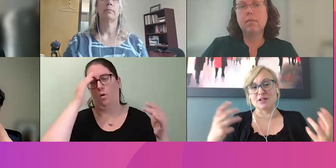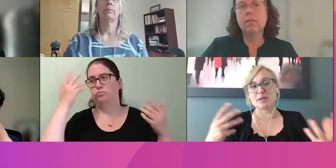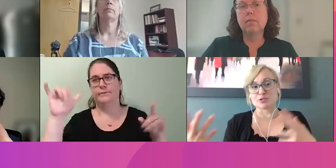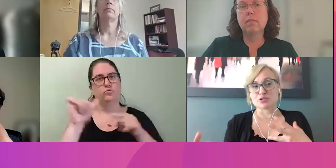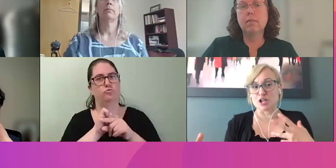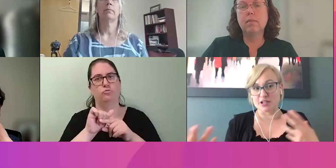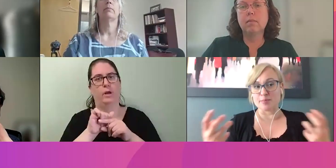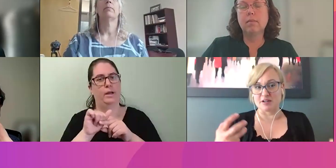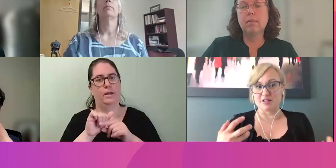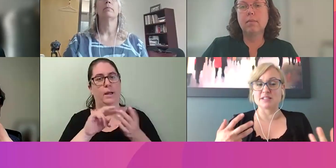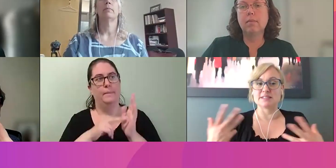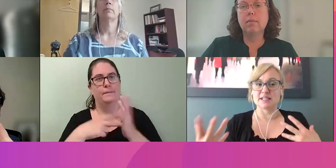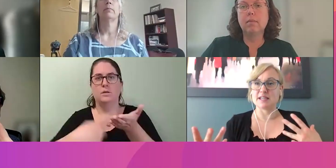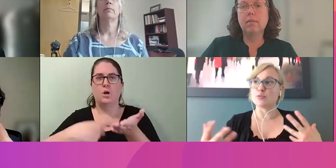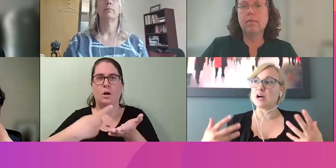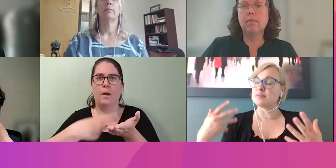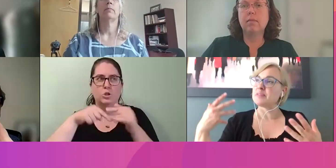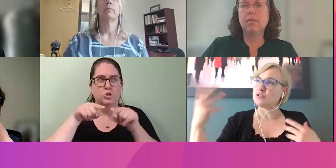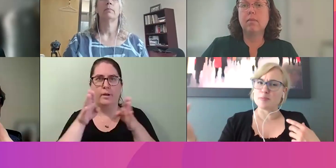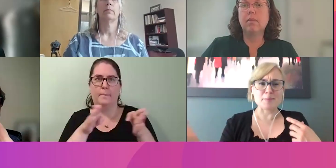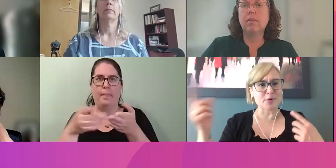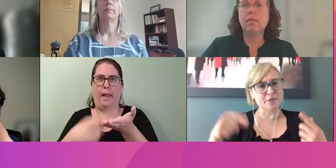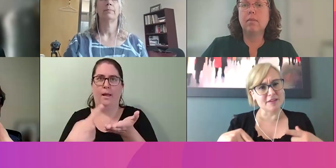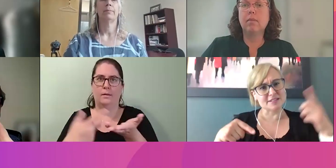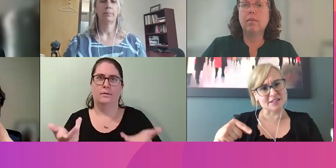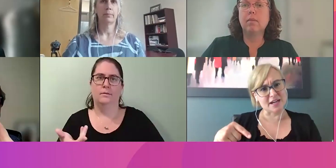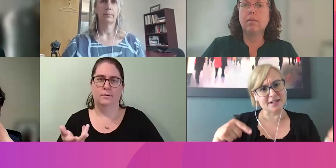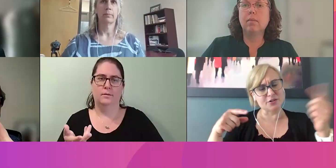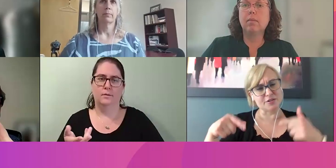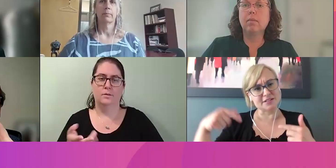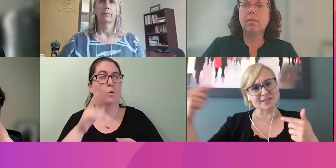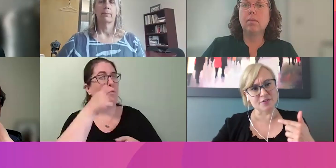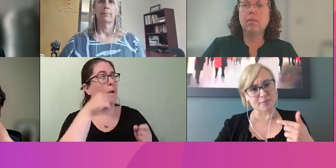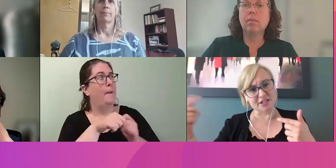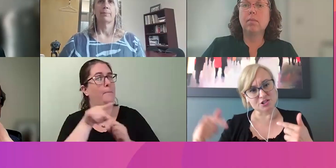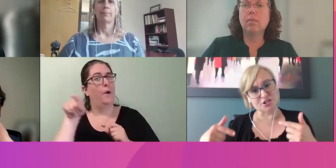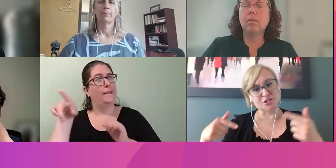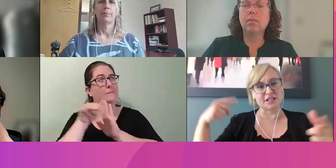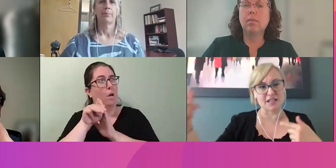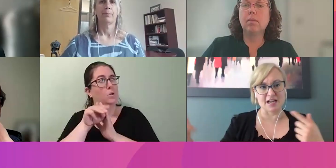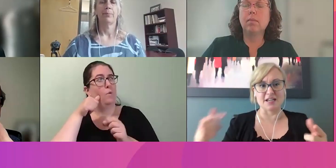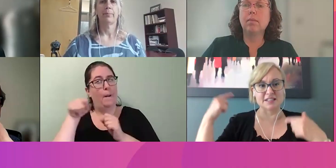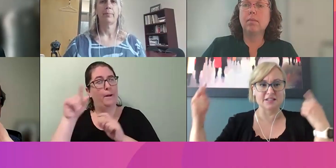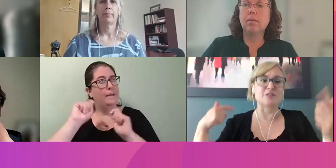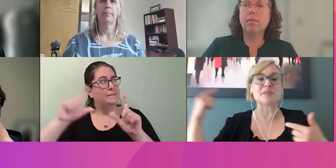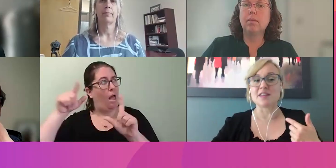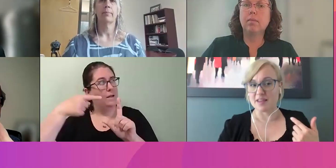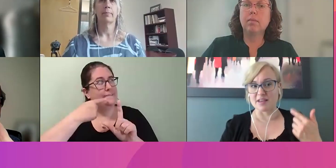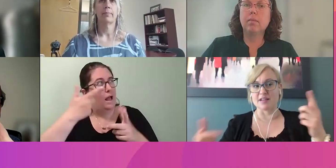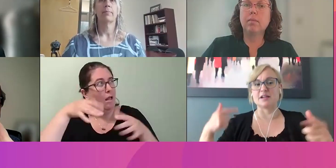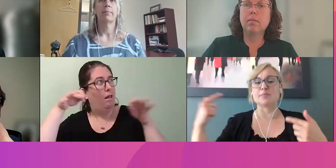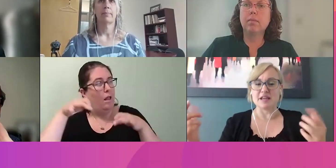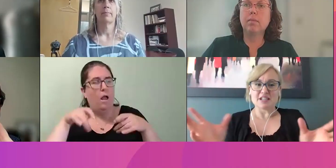training. So they'll be able to talk about it and say, well, remember this slide or this information? It got